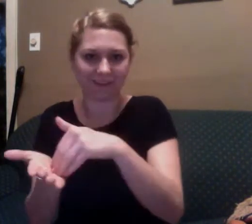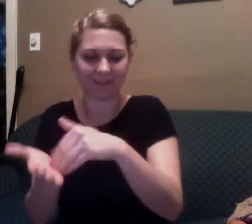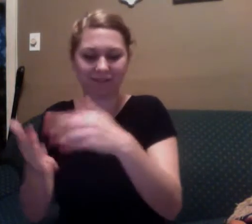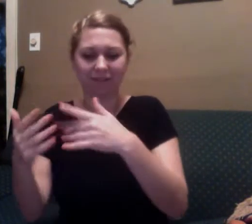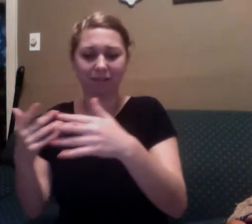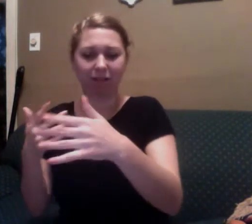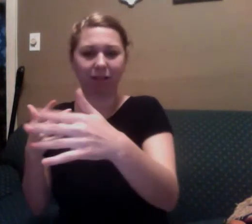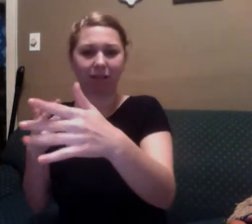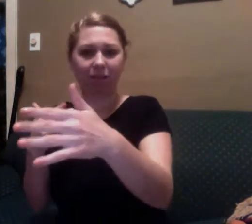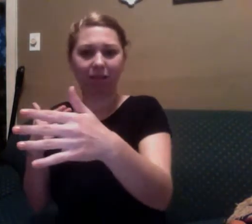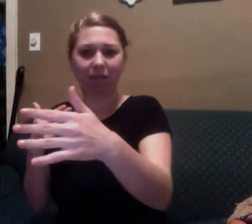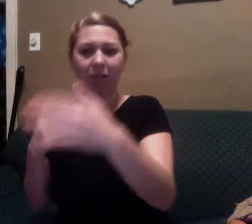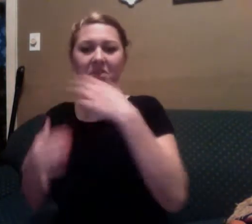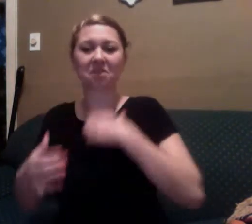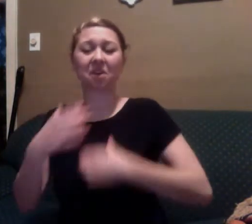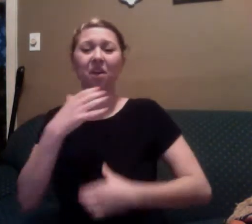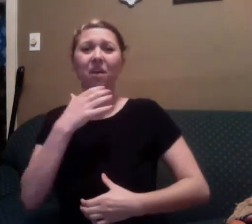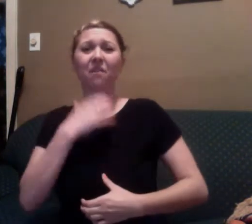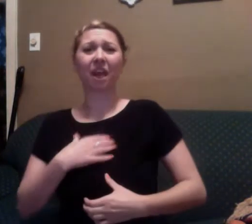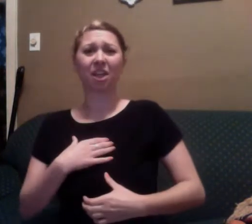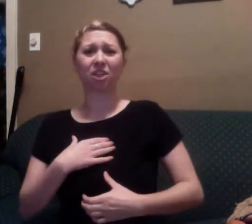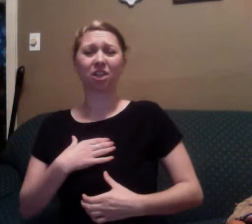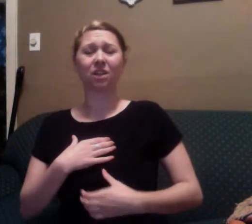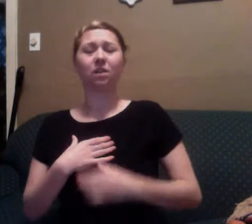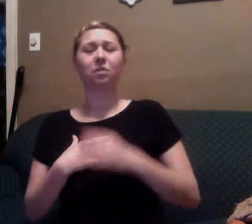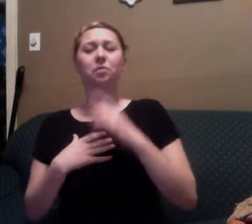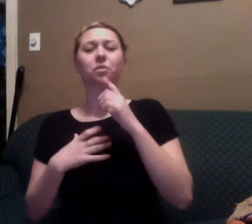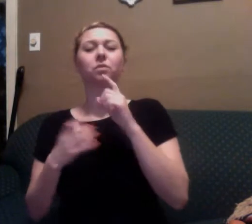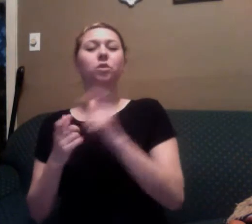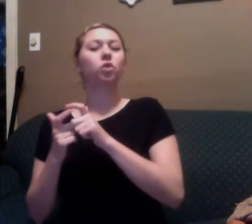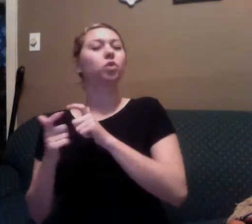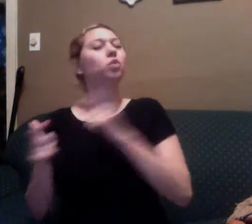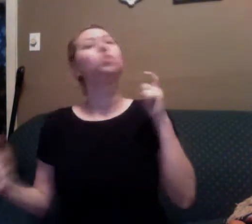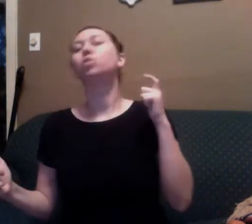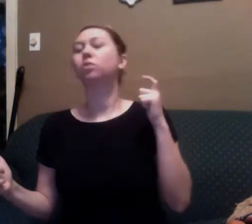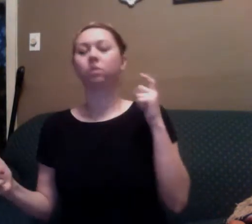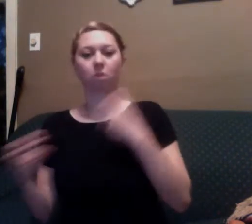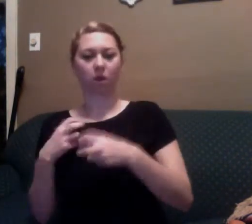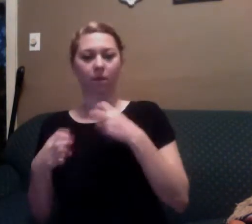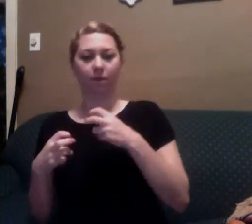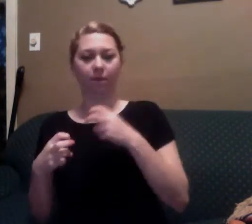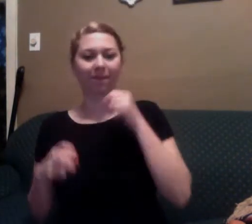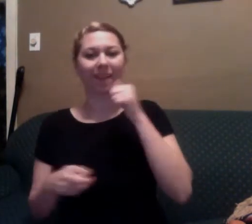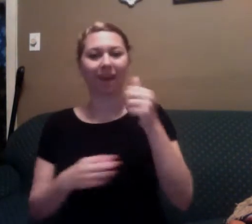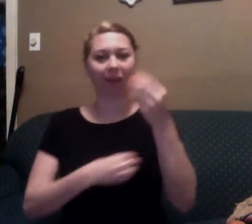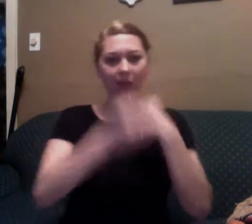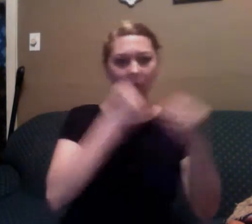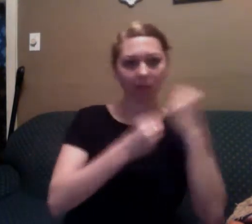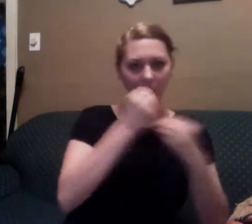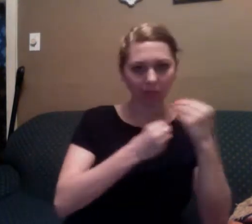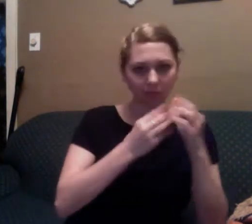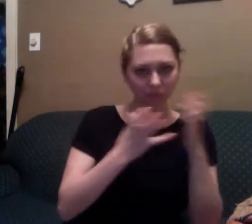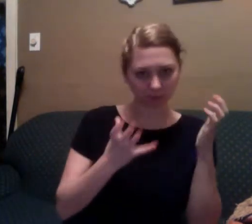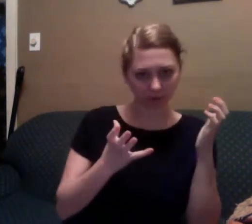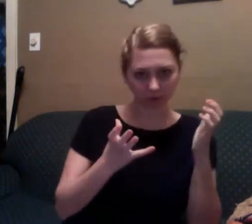a much bigger problem than overeating. This may explain a very sad fact. Set